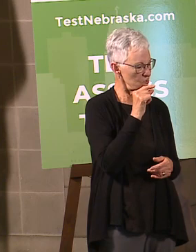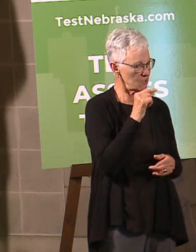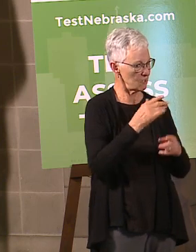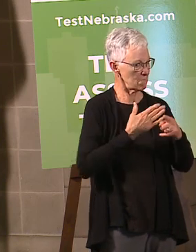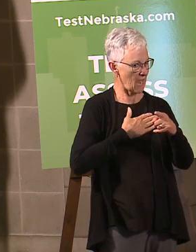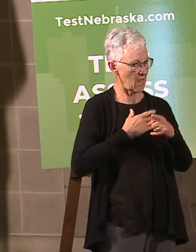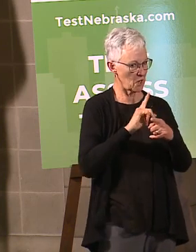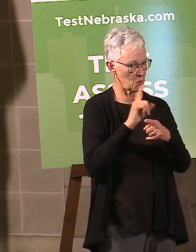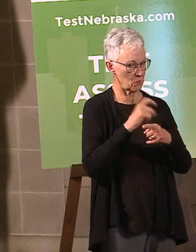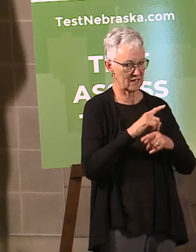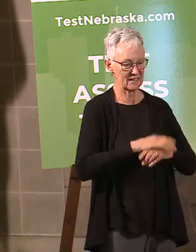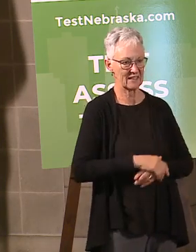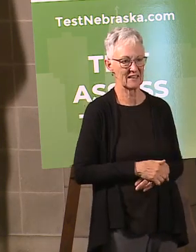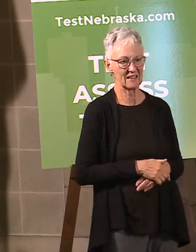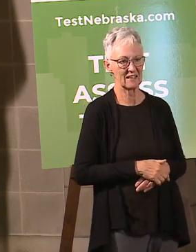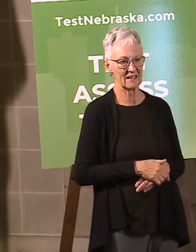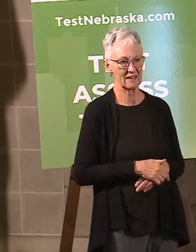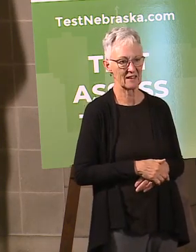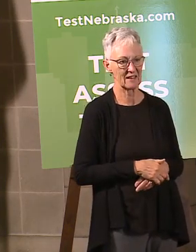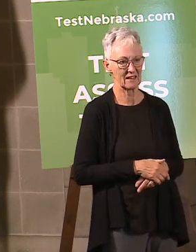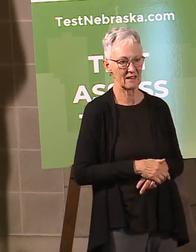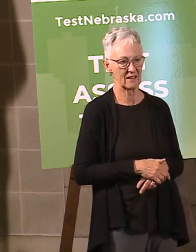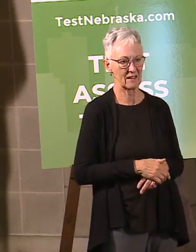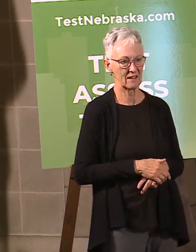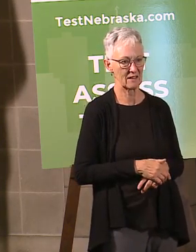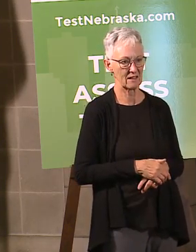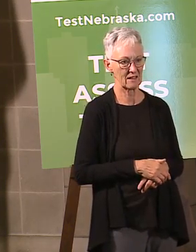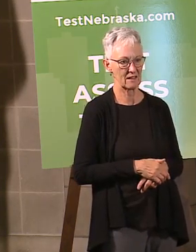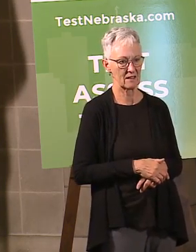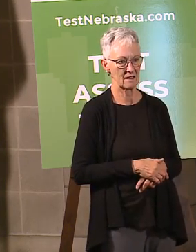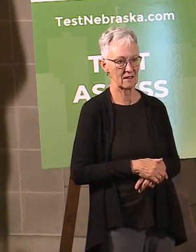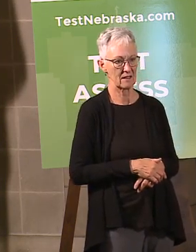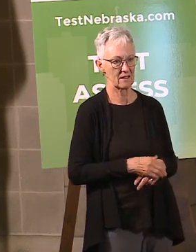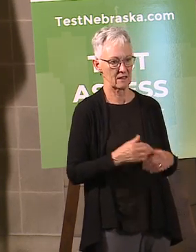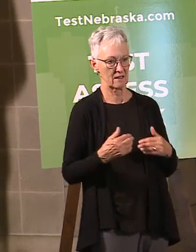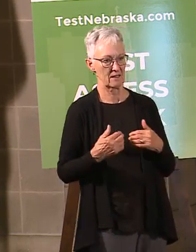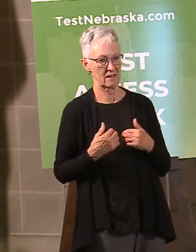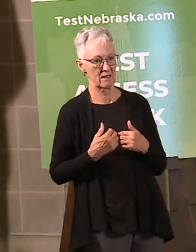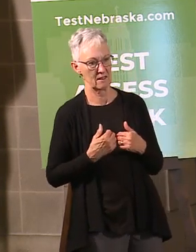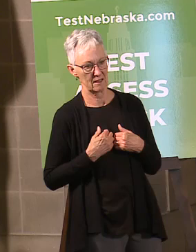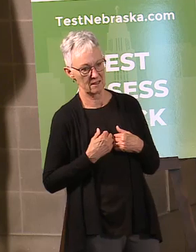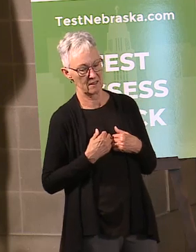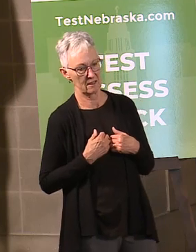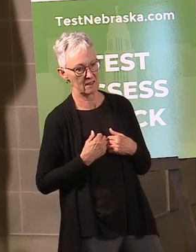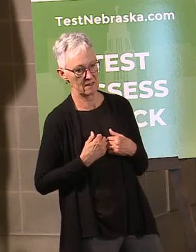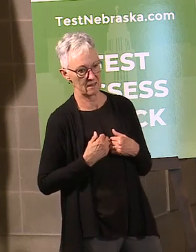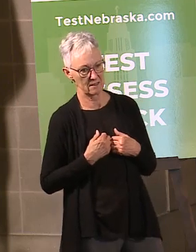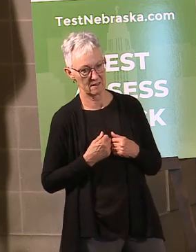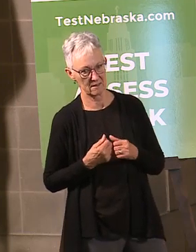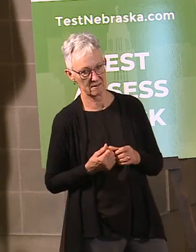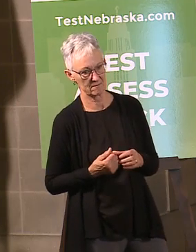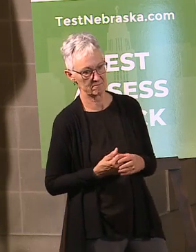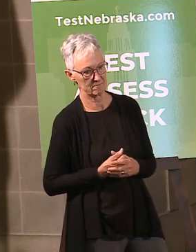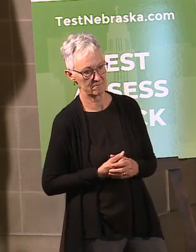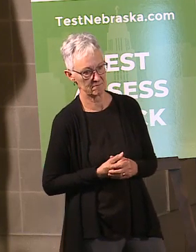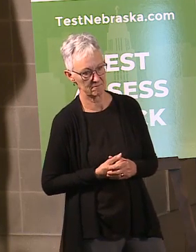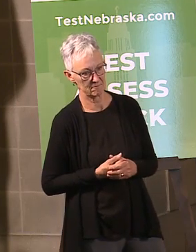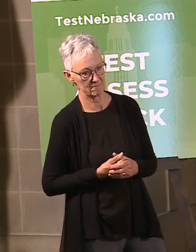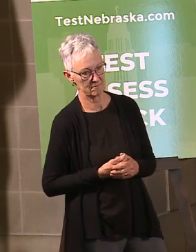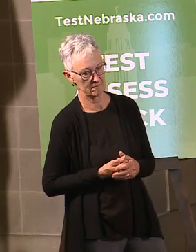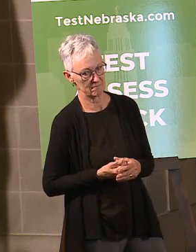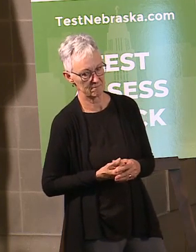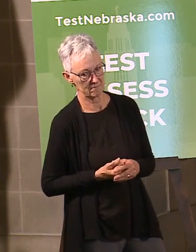So we got a sports writer doing a story about life without baseball. I know you're a big Chicago Cubs fan, your family owns a team.